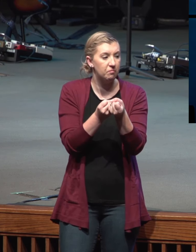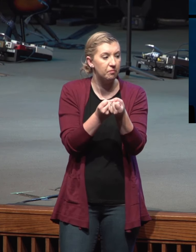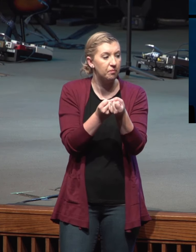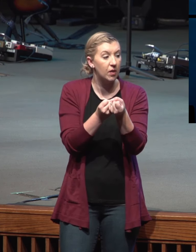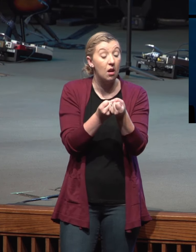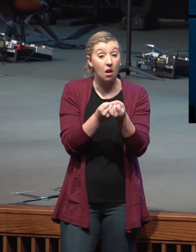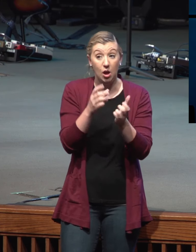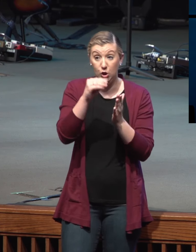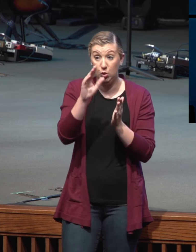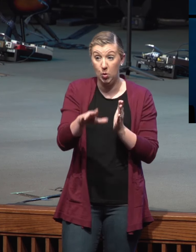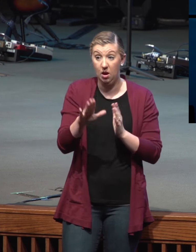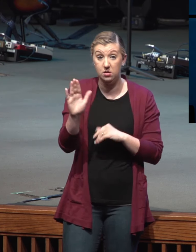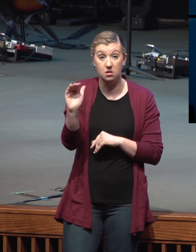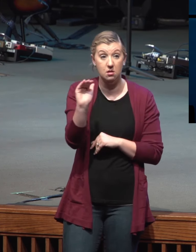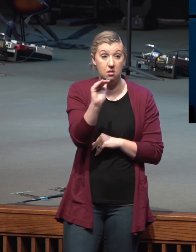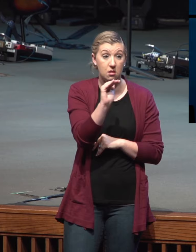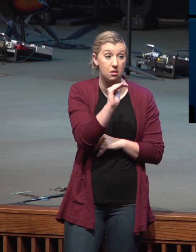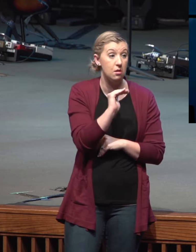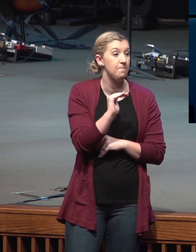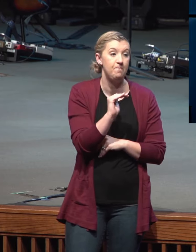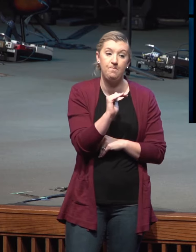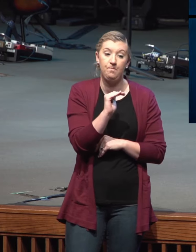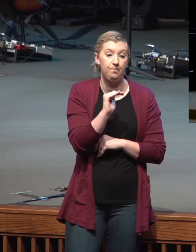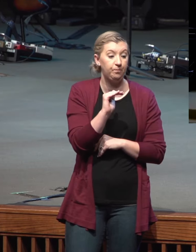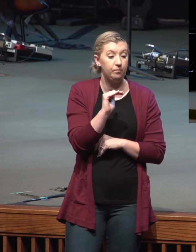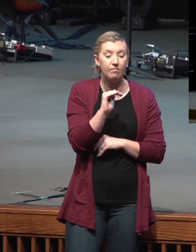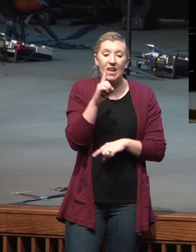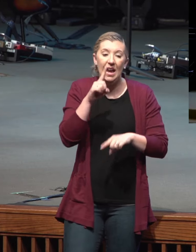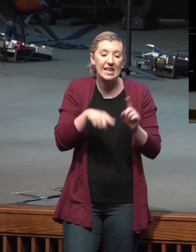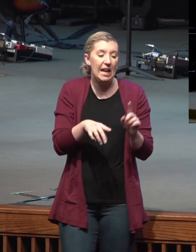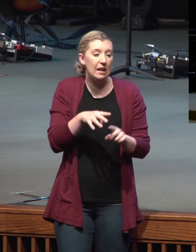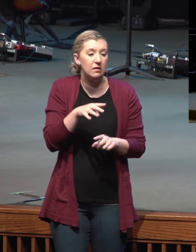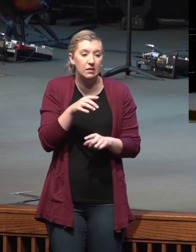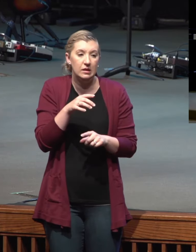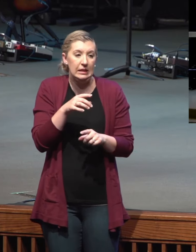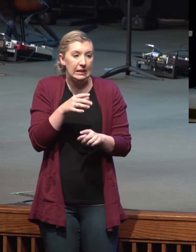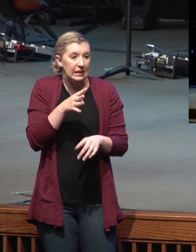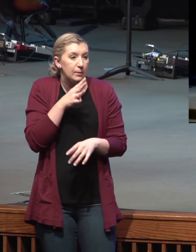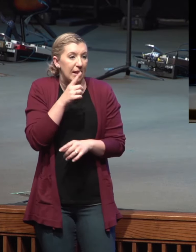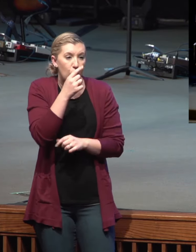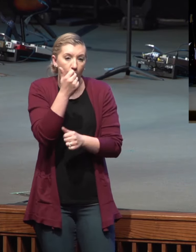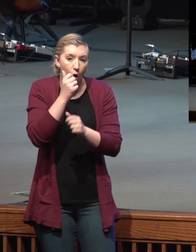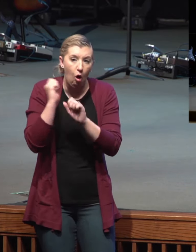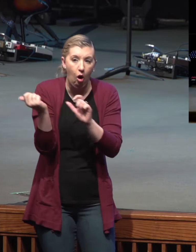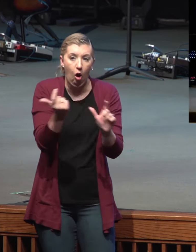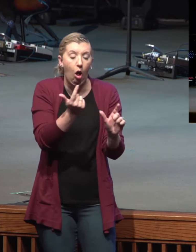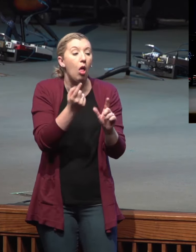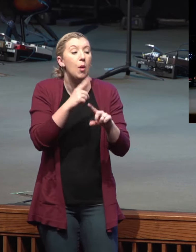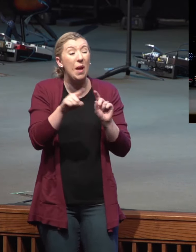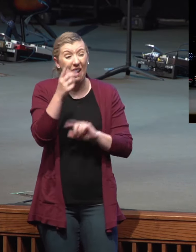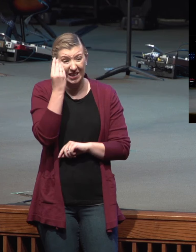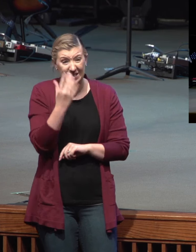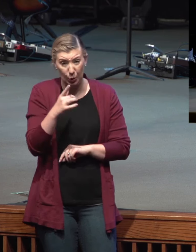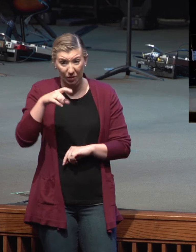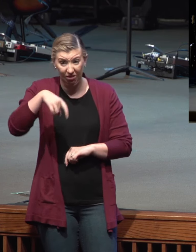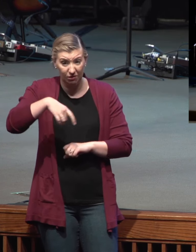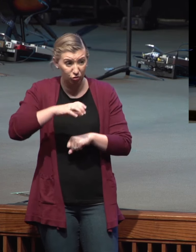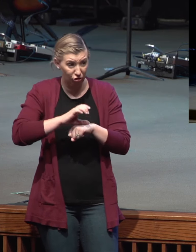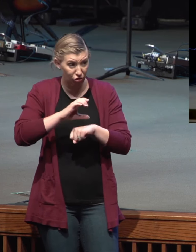And students, I cannot speak for every home you come from. But I can tell you,